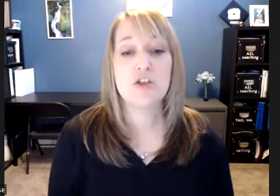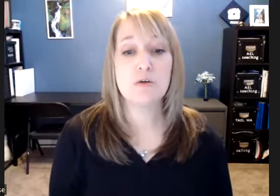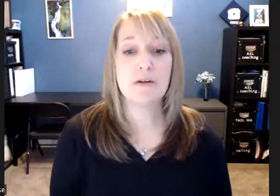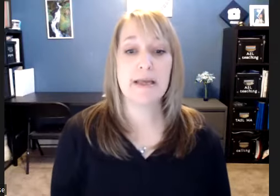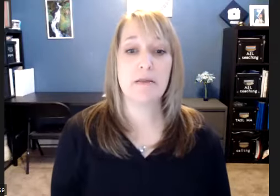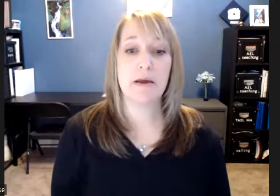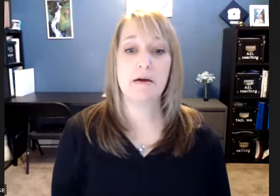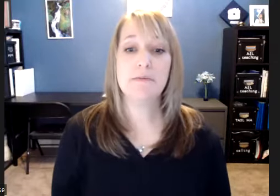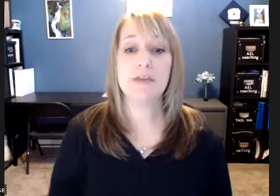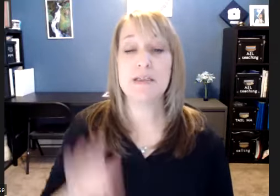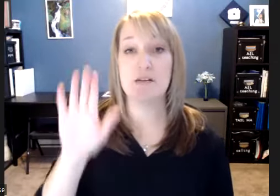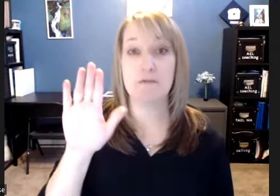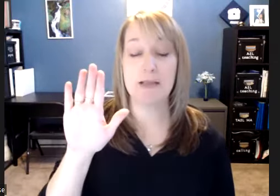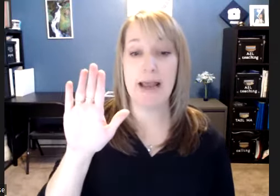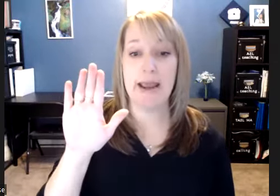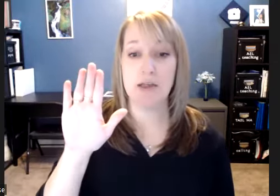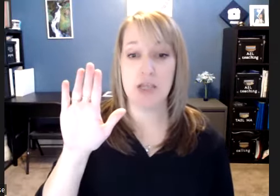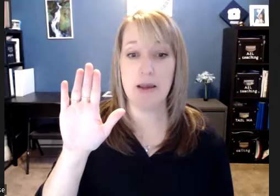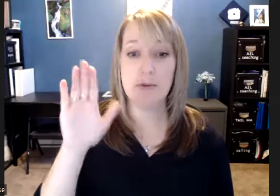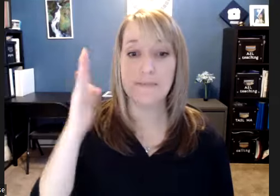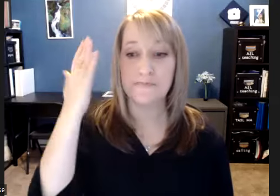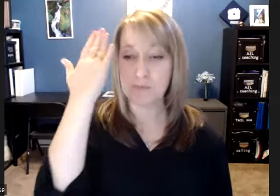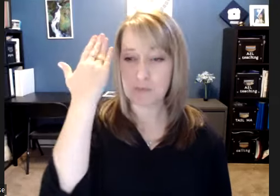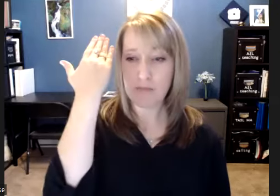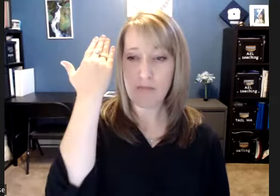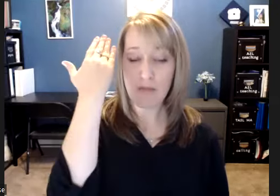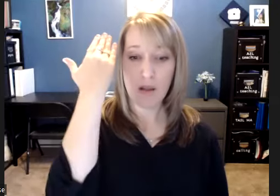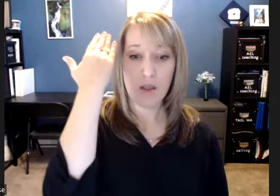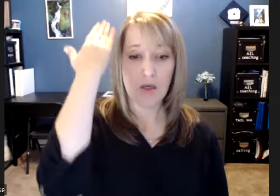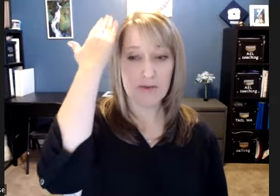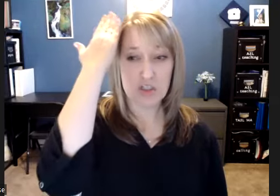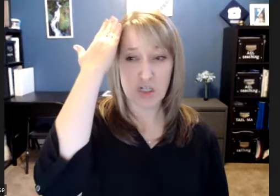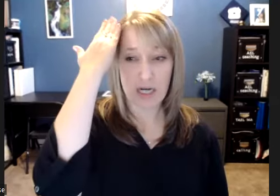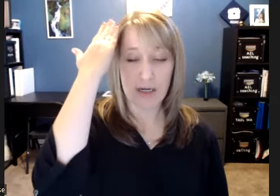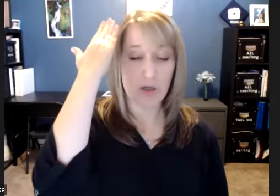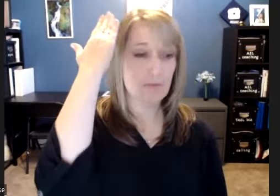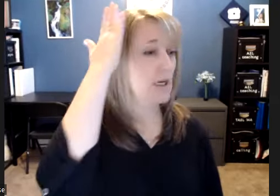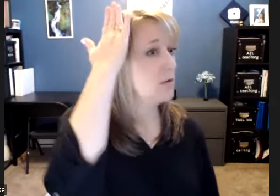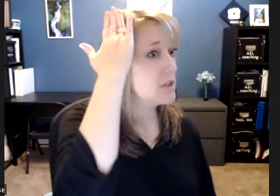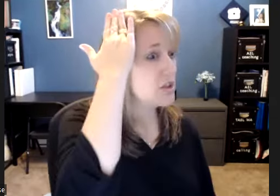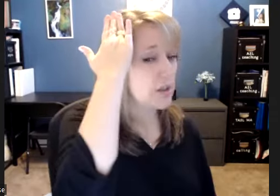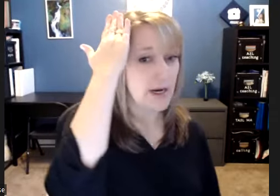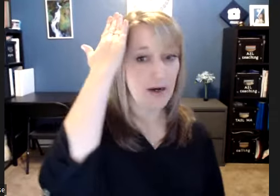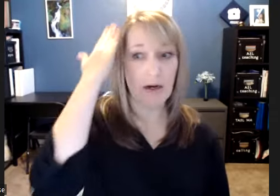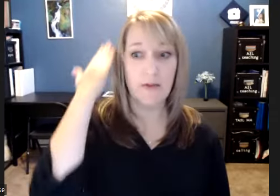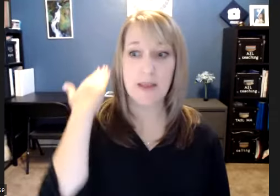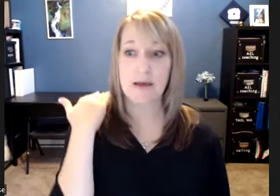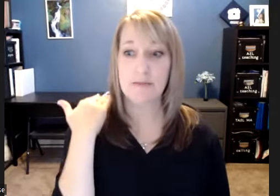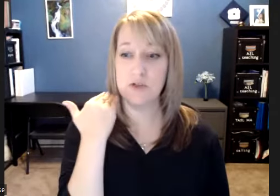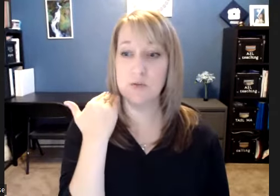shoulder length hair is a flat hand shape. You kind of start at your, touching your hair and then come down to